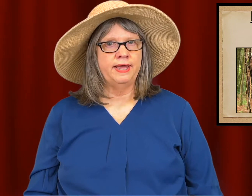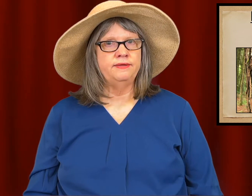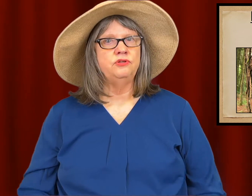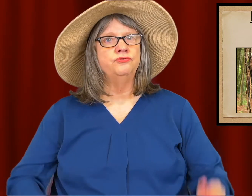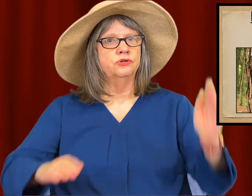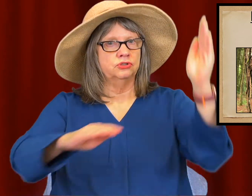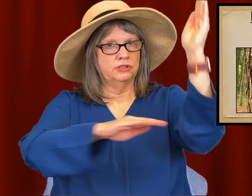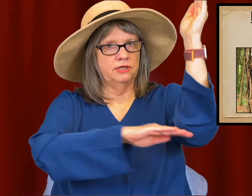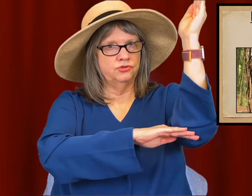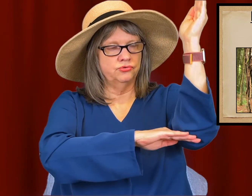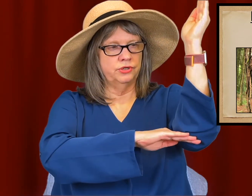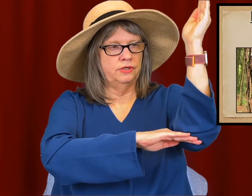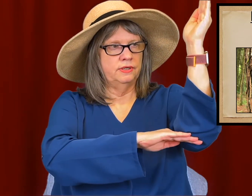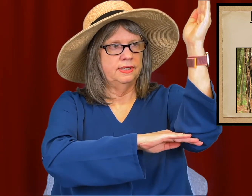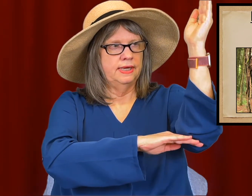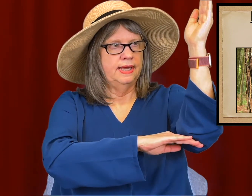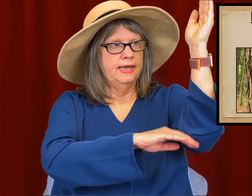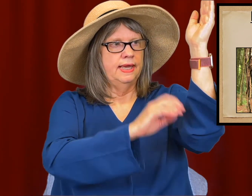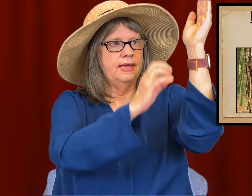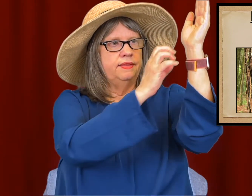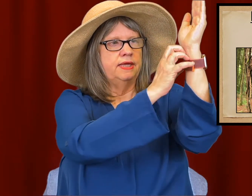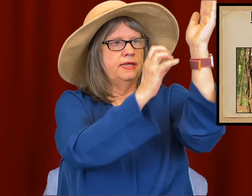you first sign tree and then